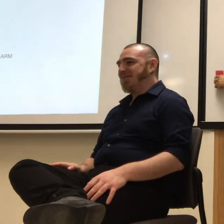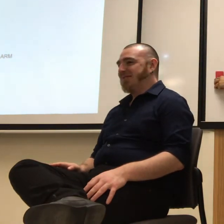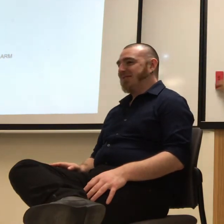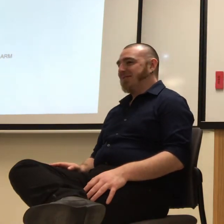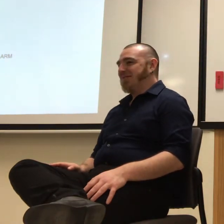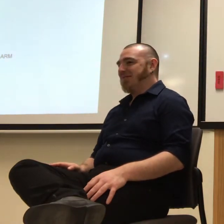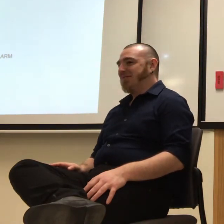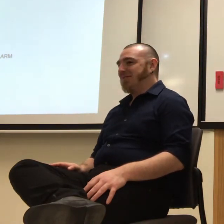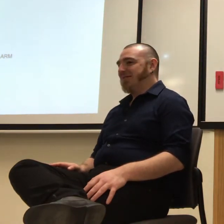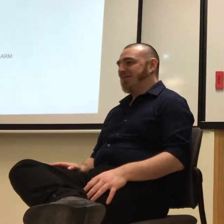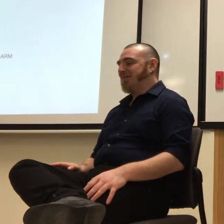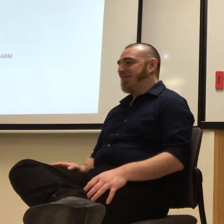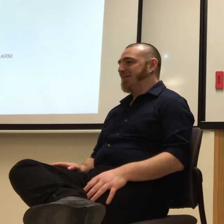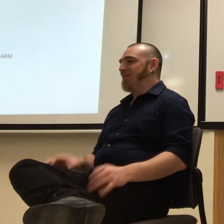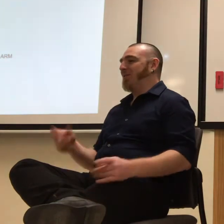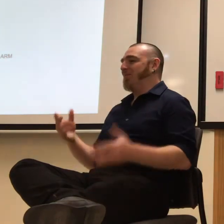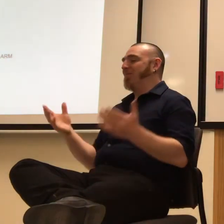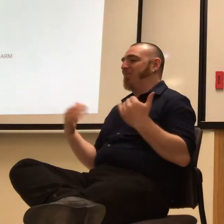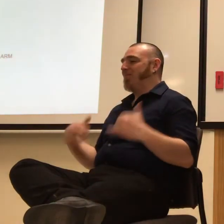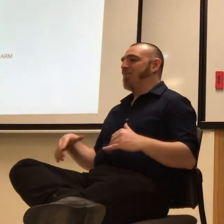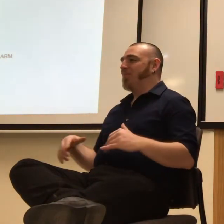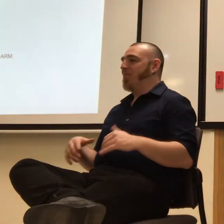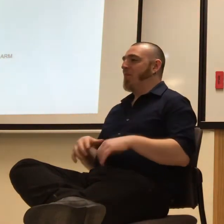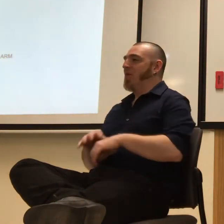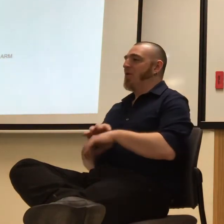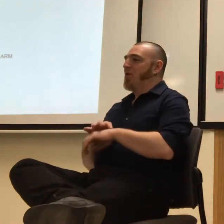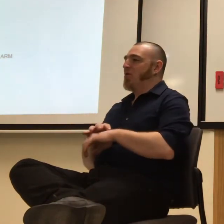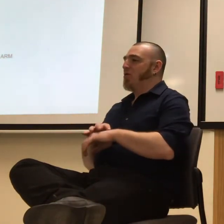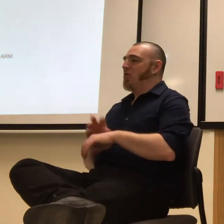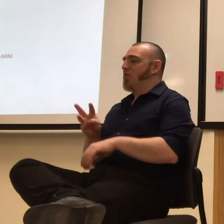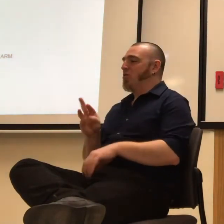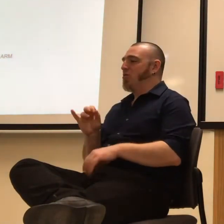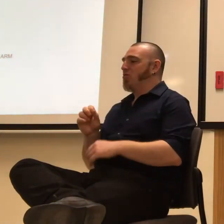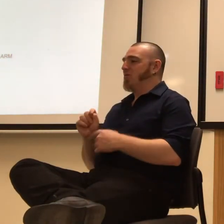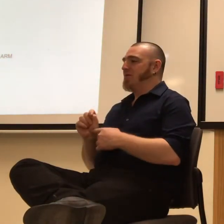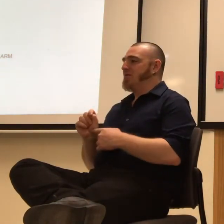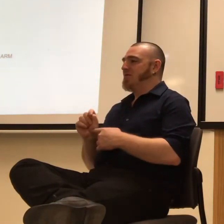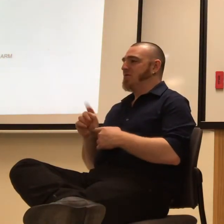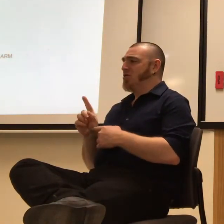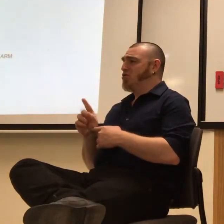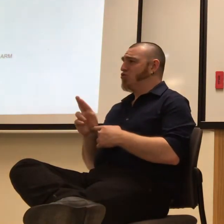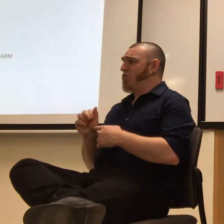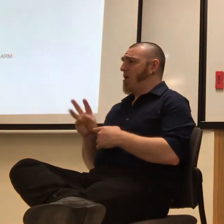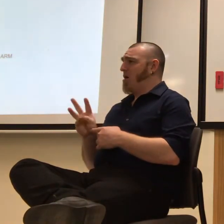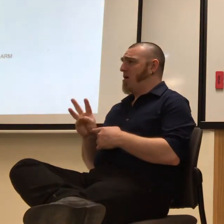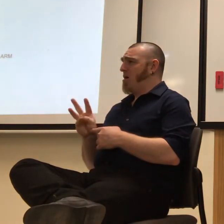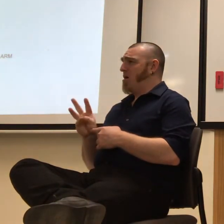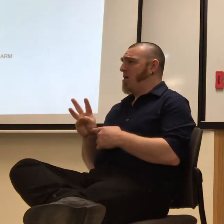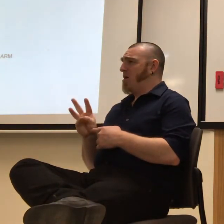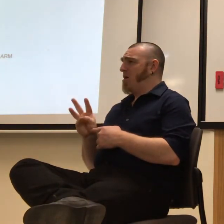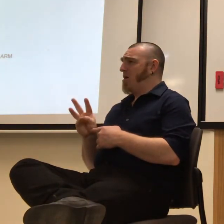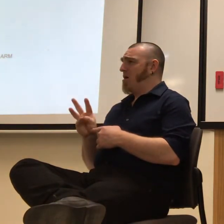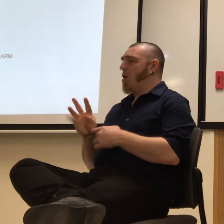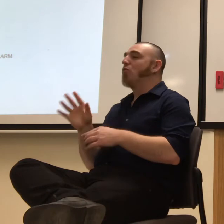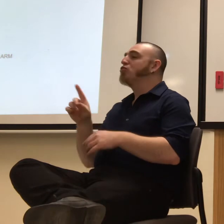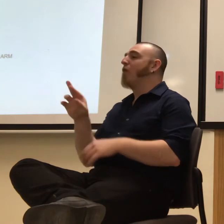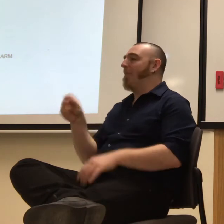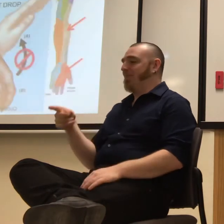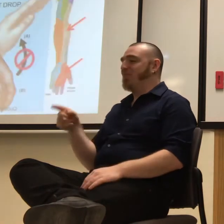Okay, wrist draw, exactly what it is. You can't extend the wrist, it